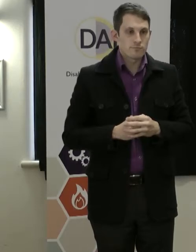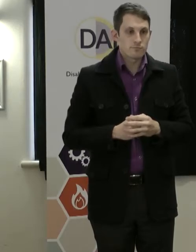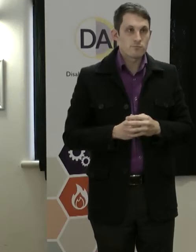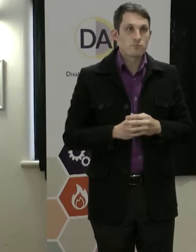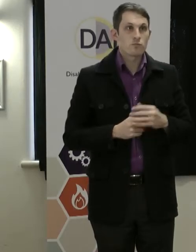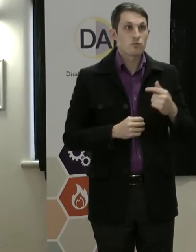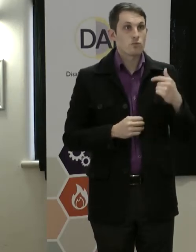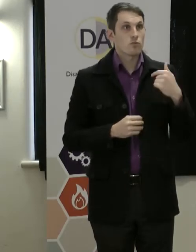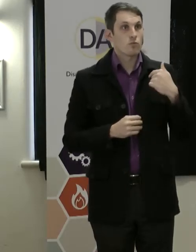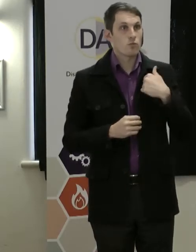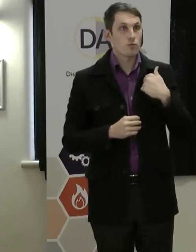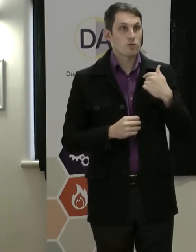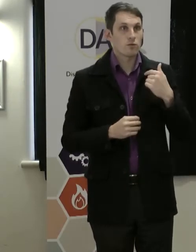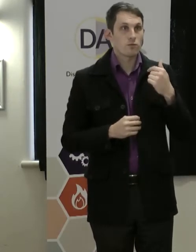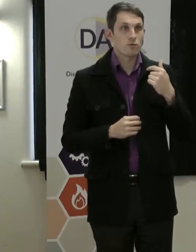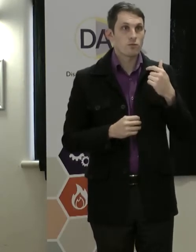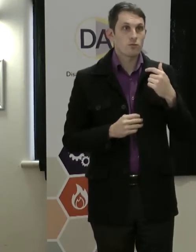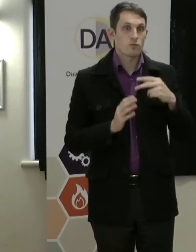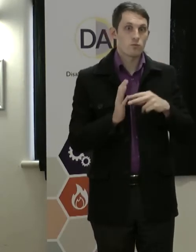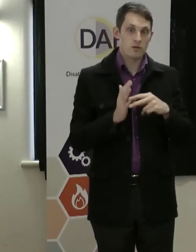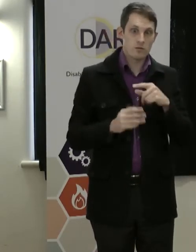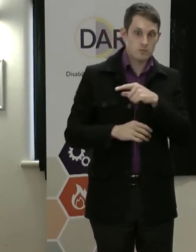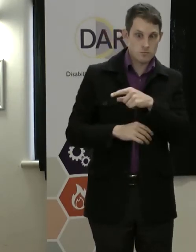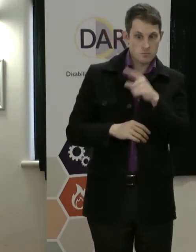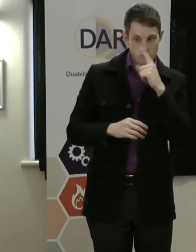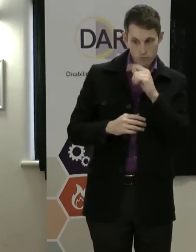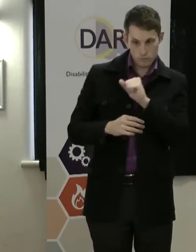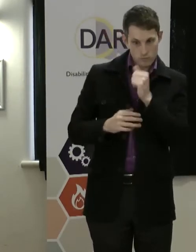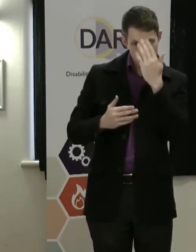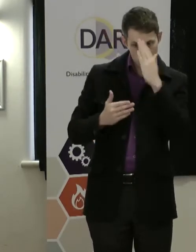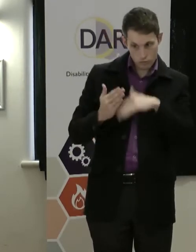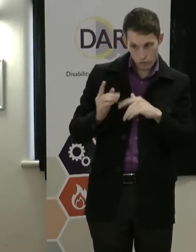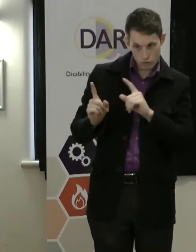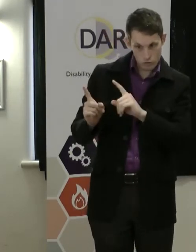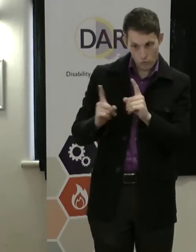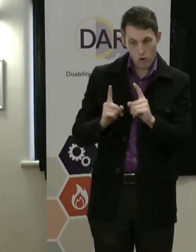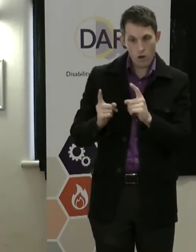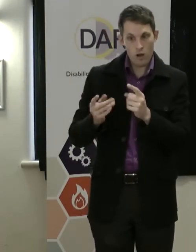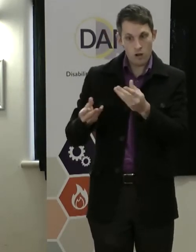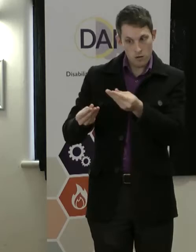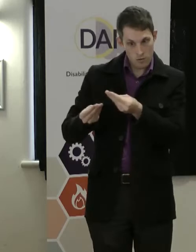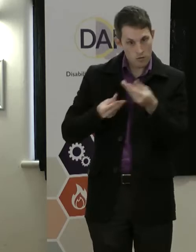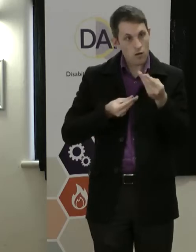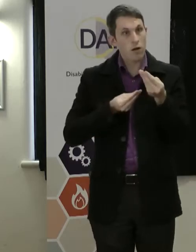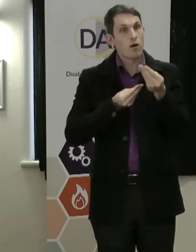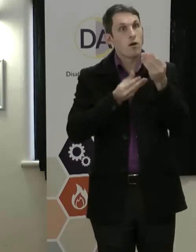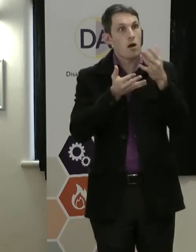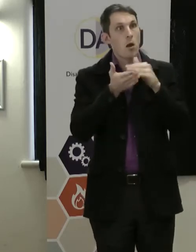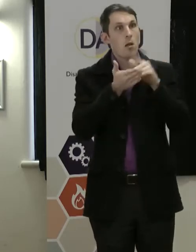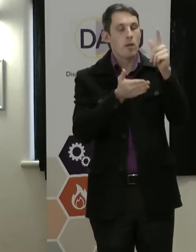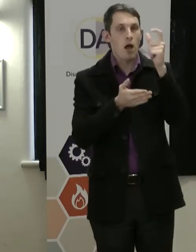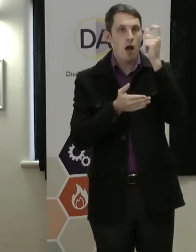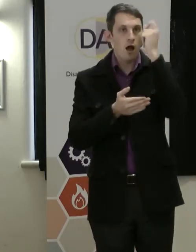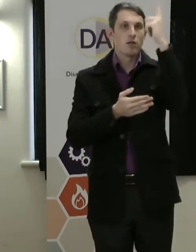we all rely on the circumstances that people are experiencing to understand what's going on for people. And then people like me who